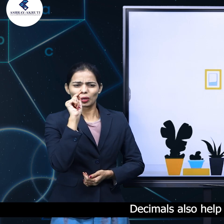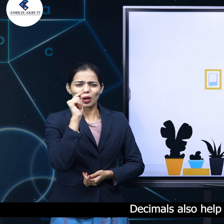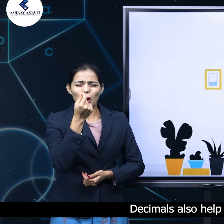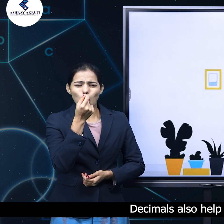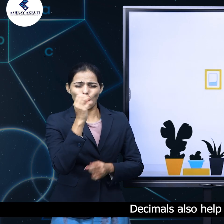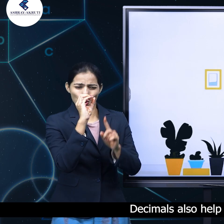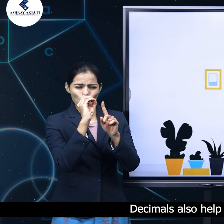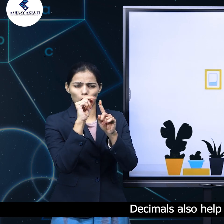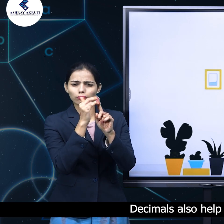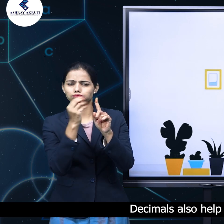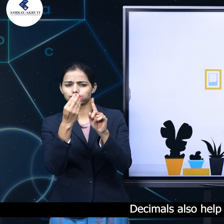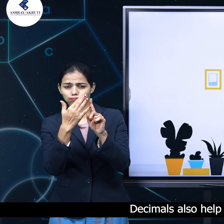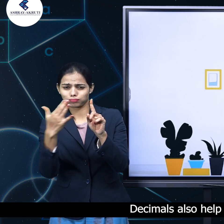Decimals also help us measure things.